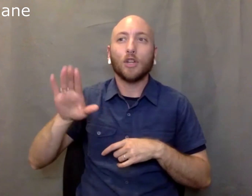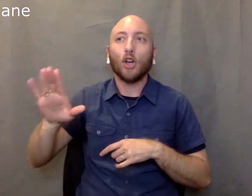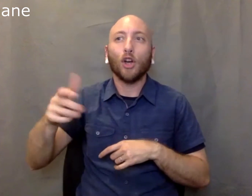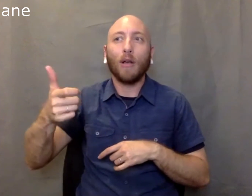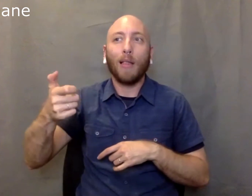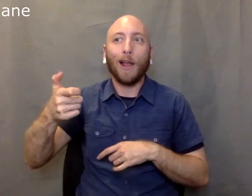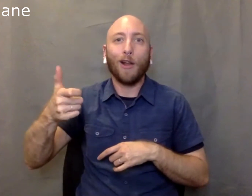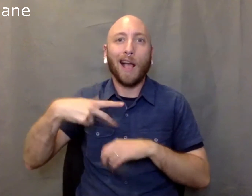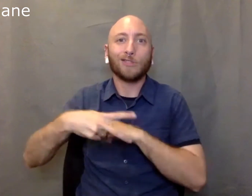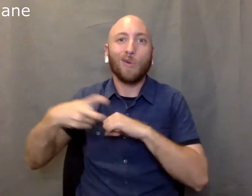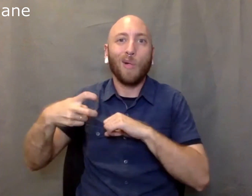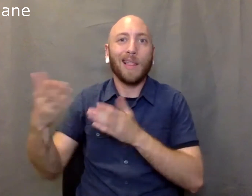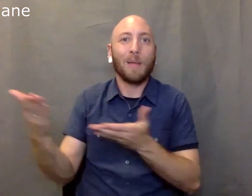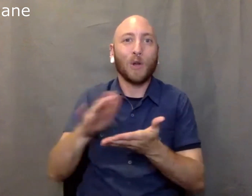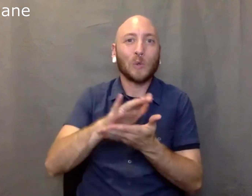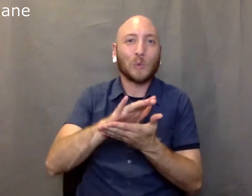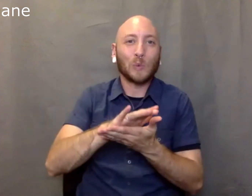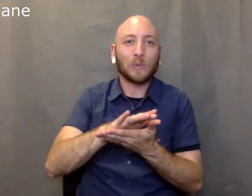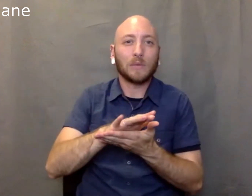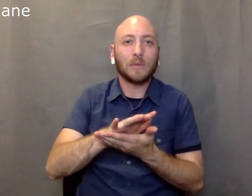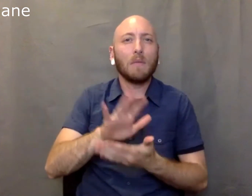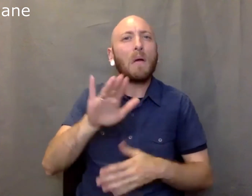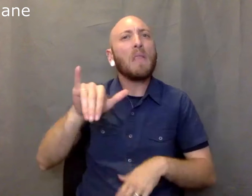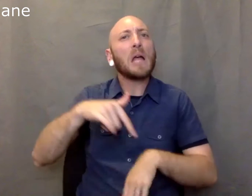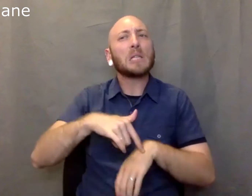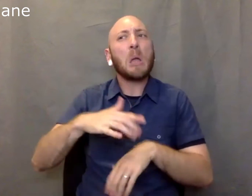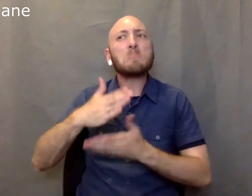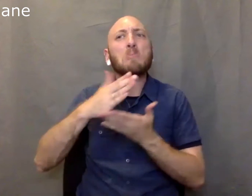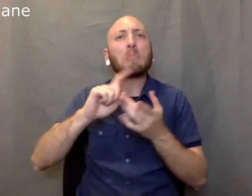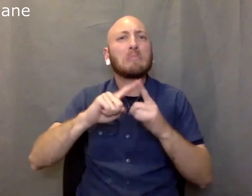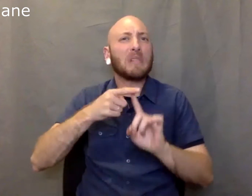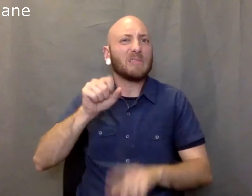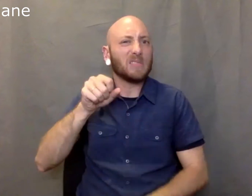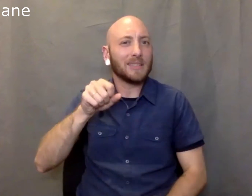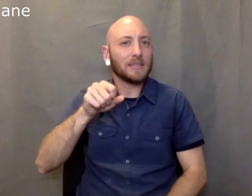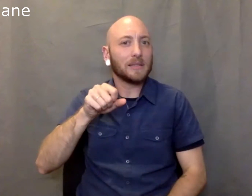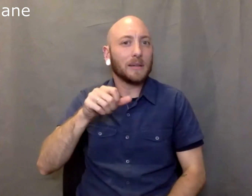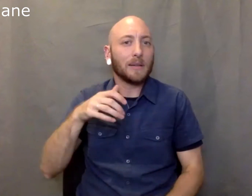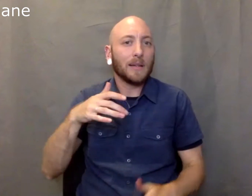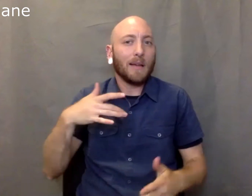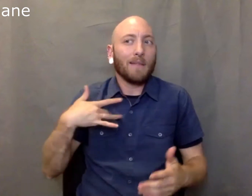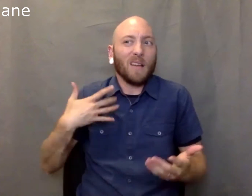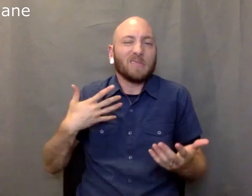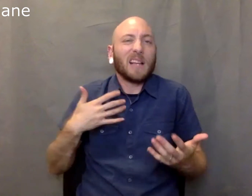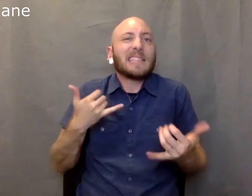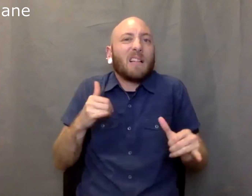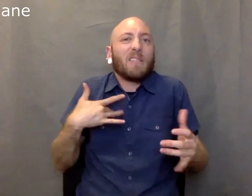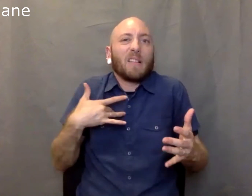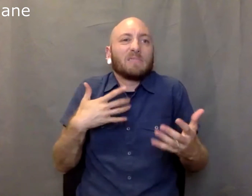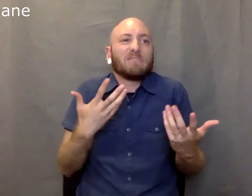And at this point, I kind of like had some friends, but I never felt like I really impressed any. Whatever, I just didn't feel like I belonged. And then I remember